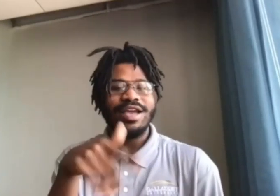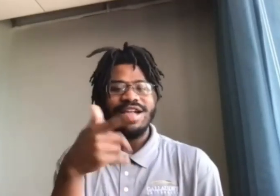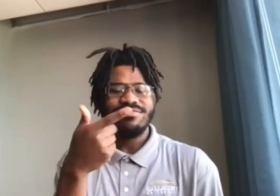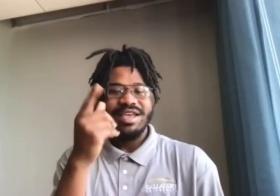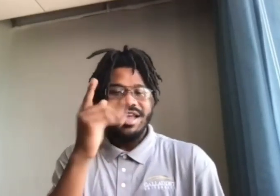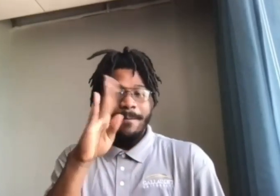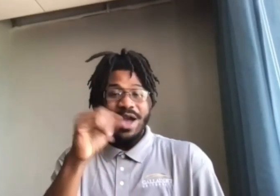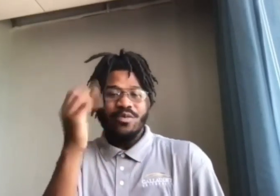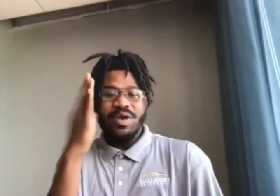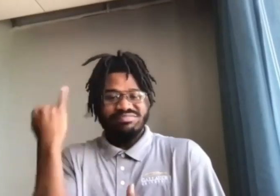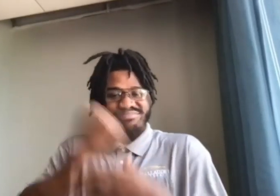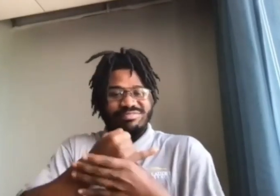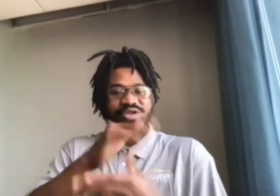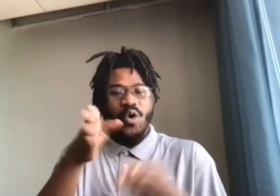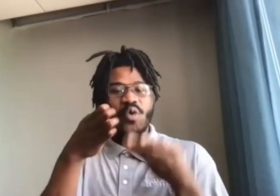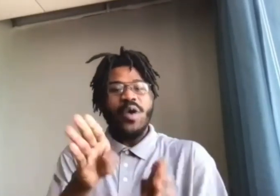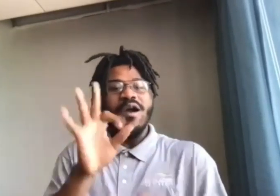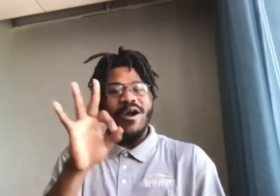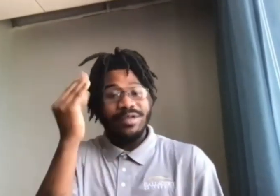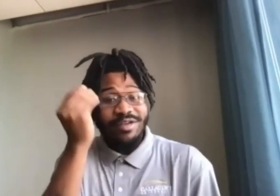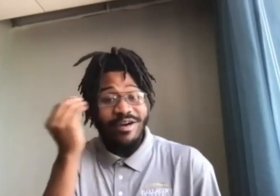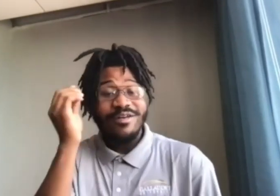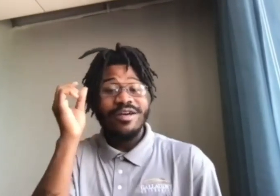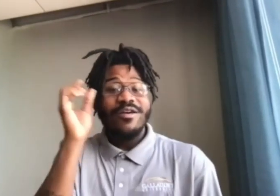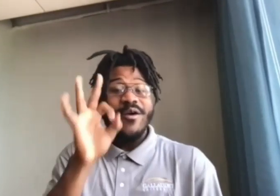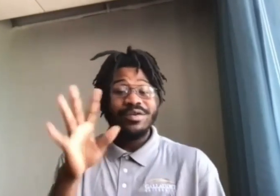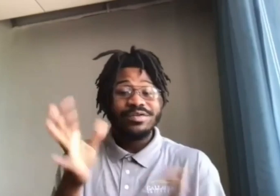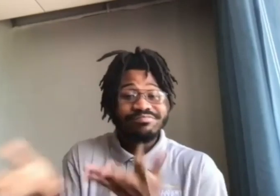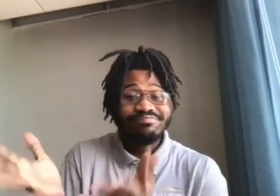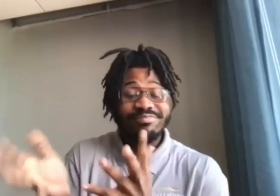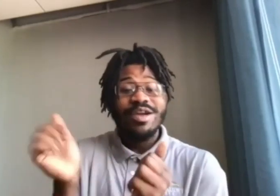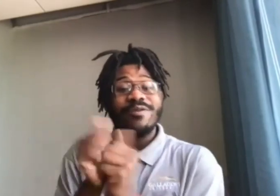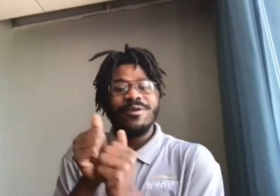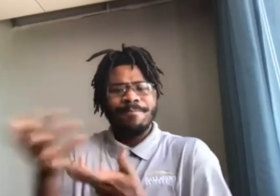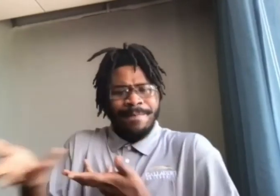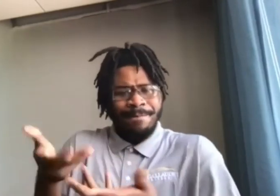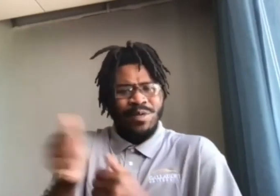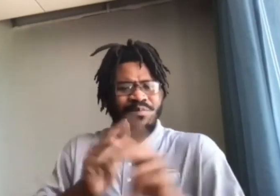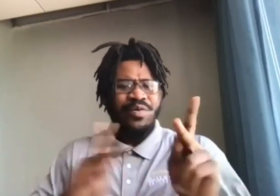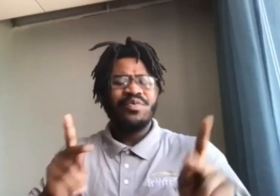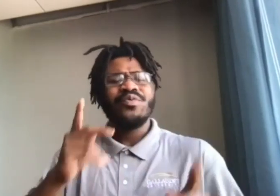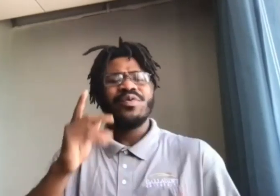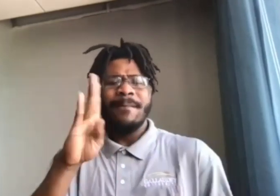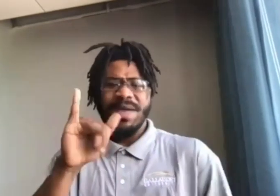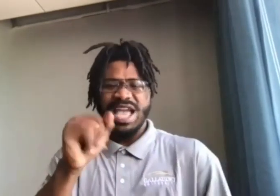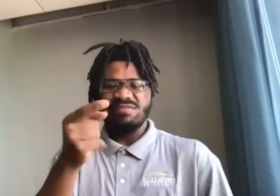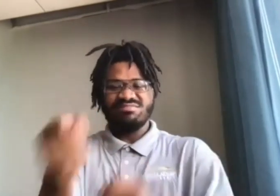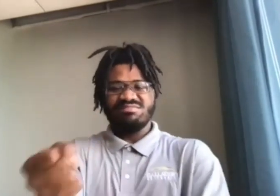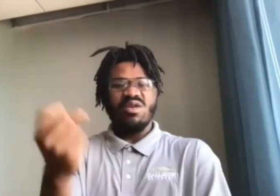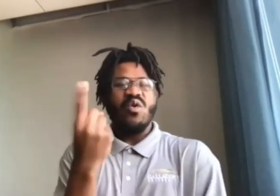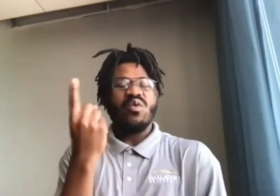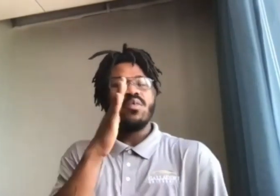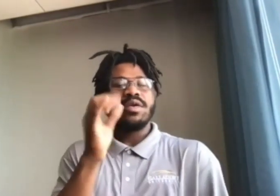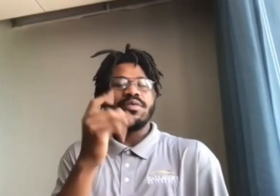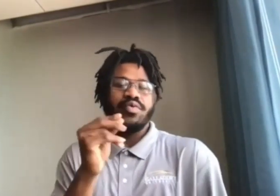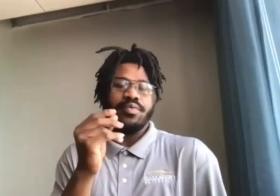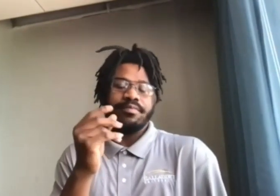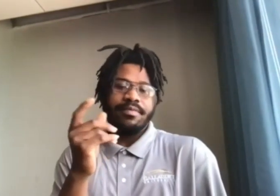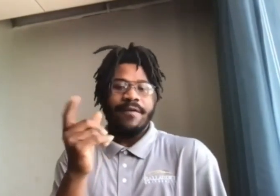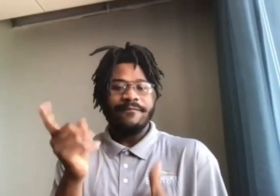if people can remove the bias that they have, that will make a big difference because if their biases are present,